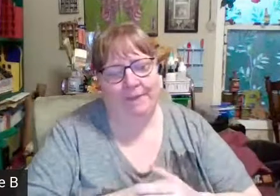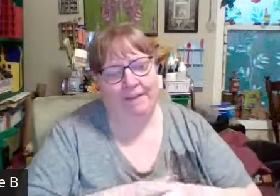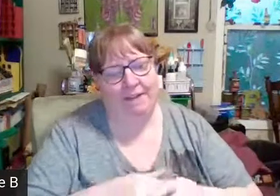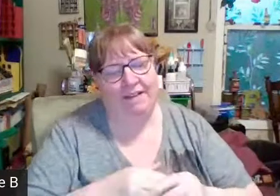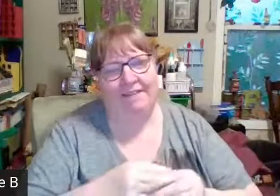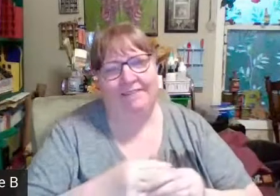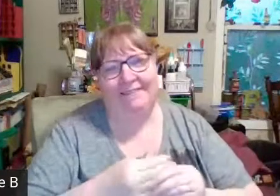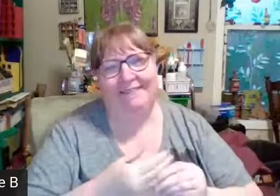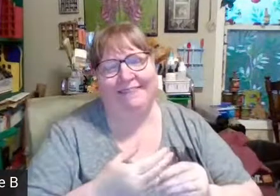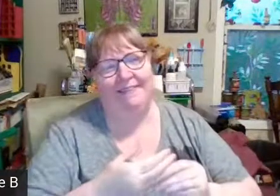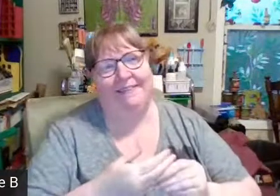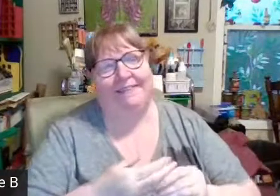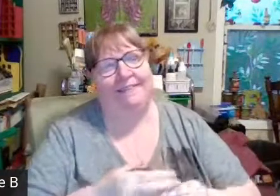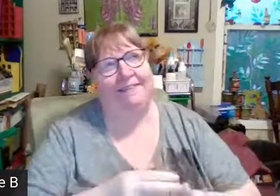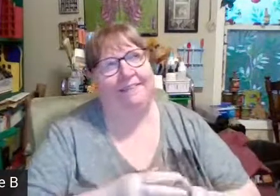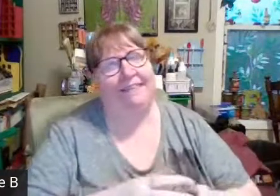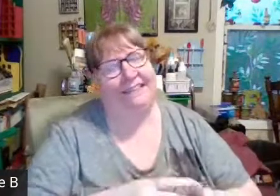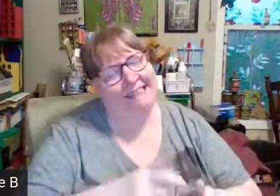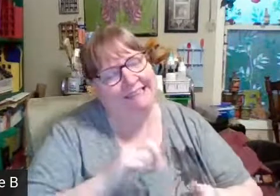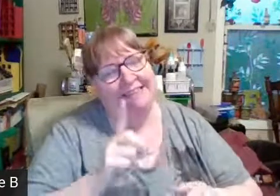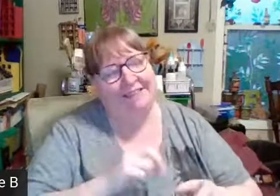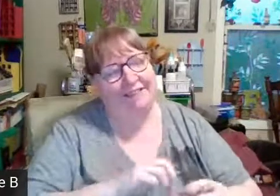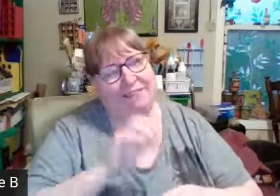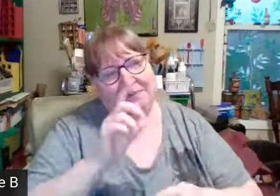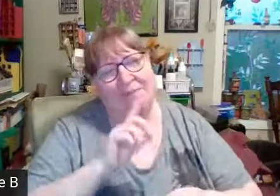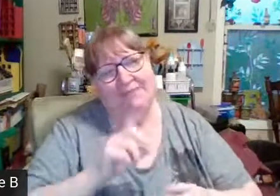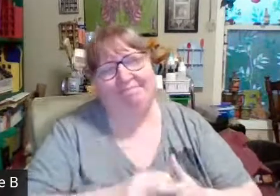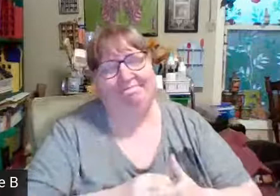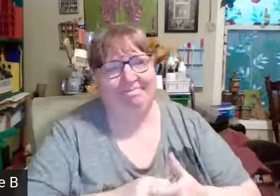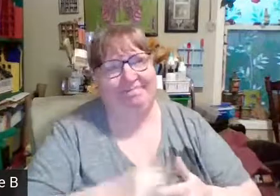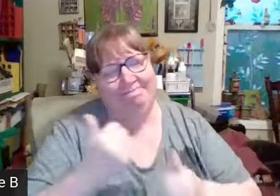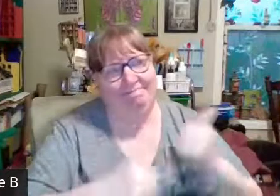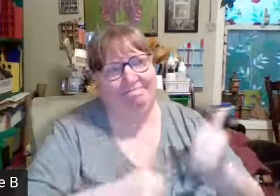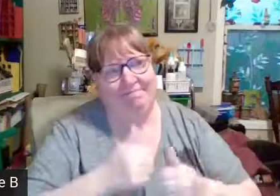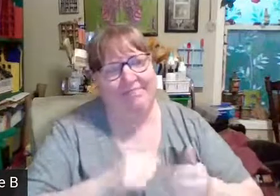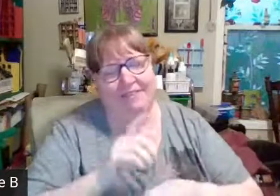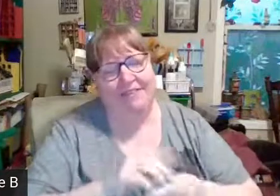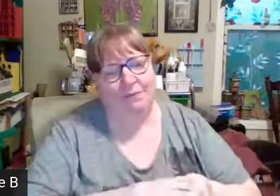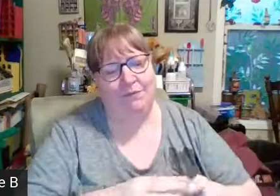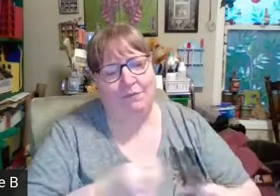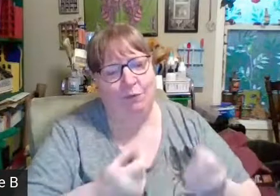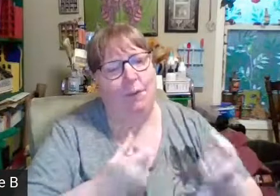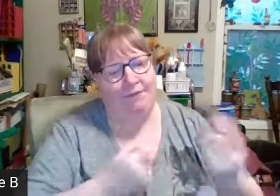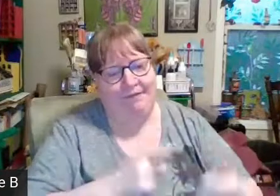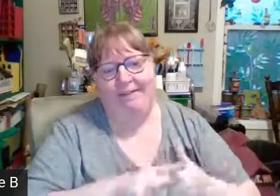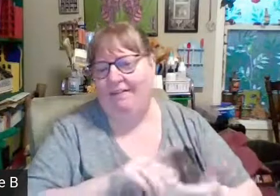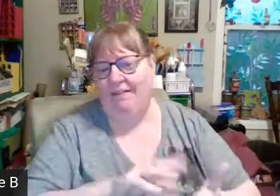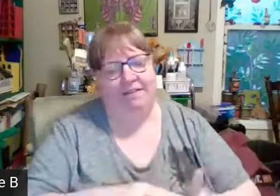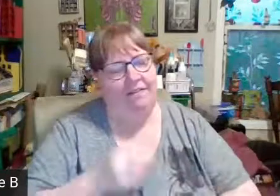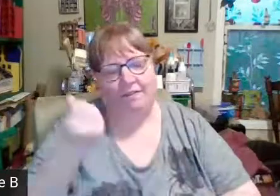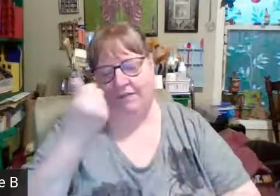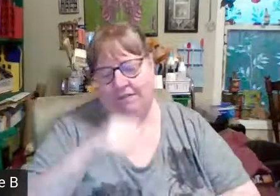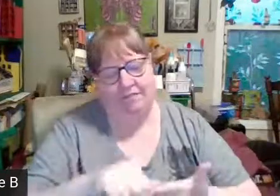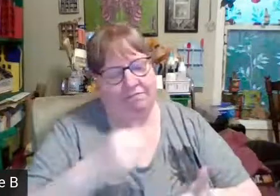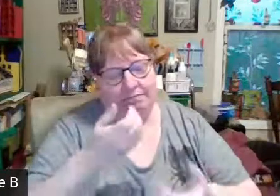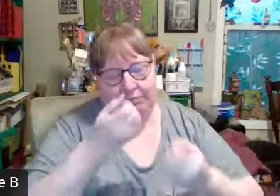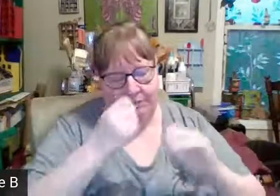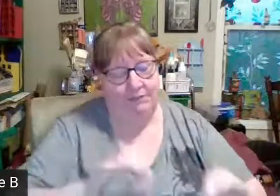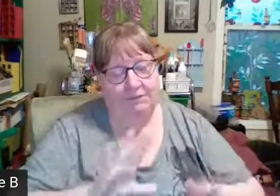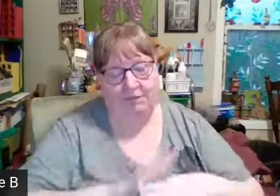Now we all know December is a little bit different, but it helps you understand how quickly the budget within Defy can be used.